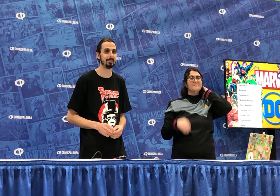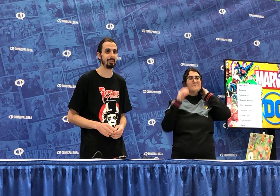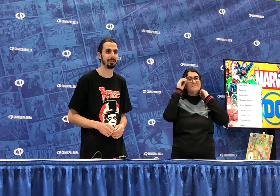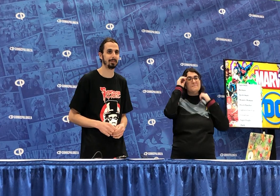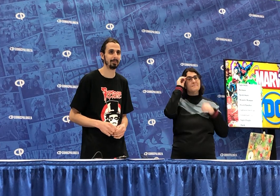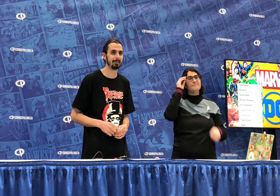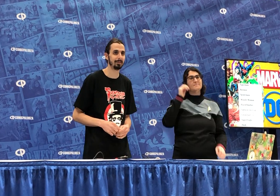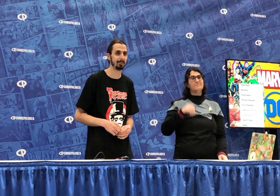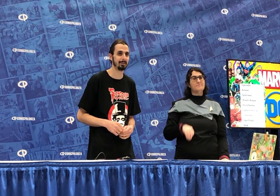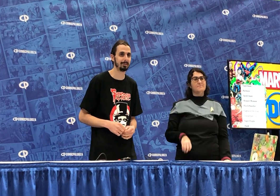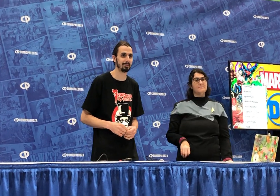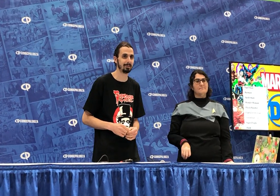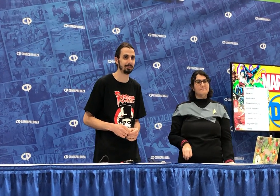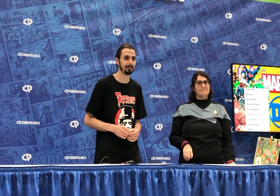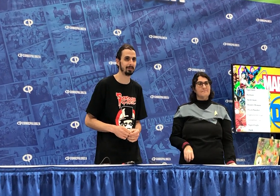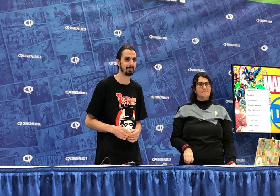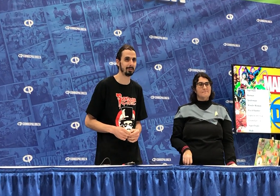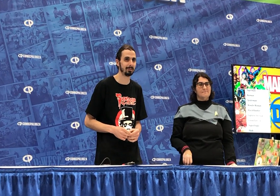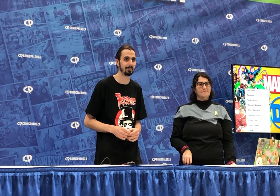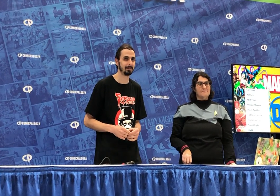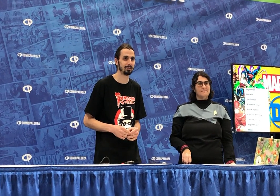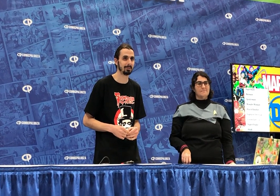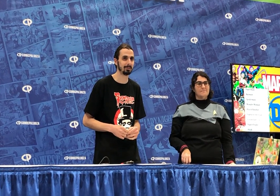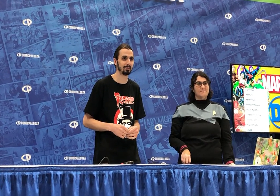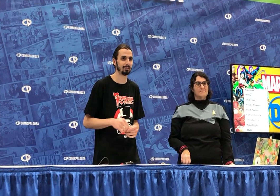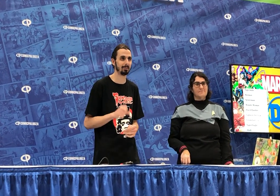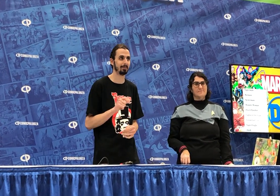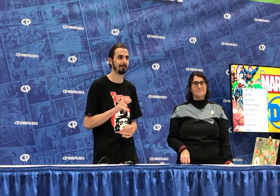Aaron's saying, what's your sign for Silver Surfer?